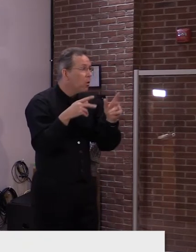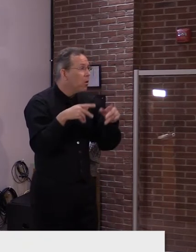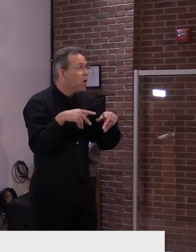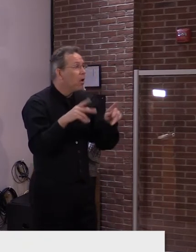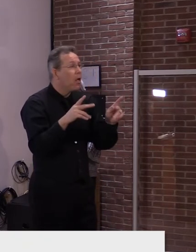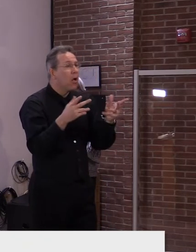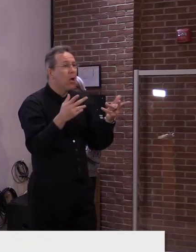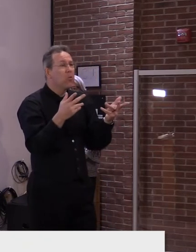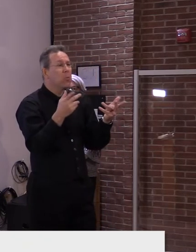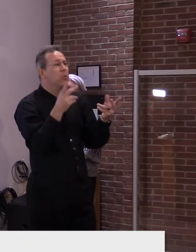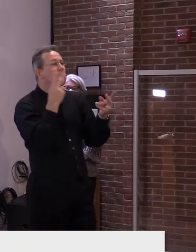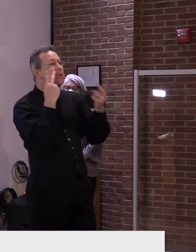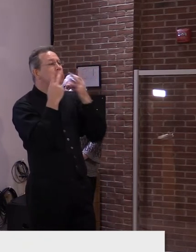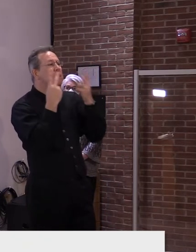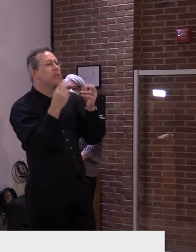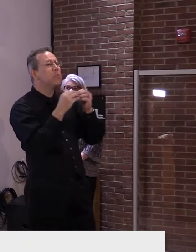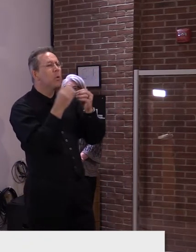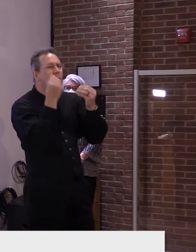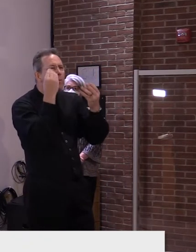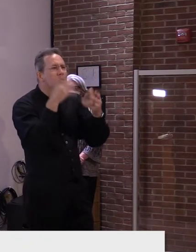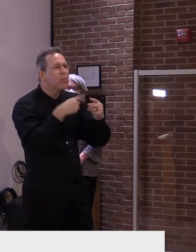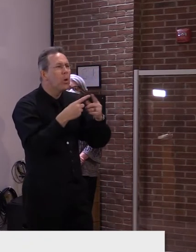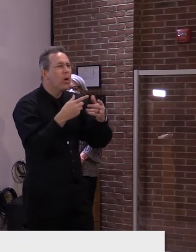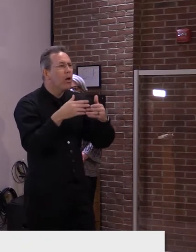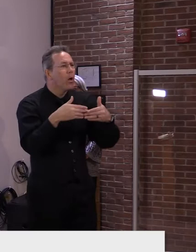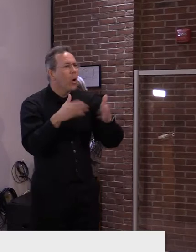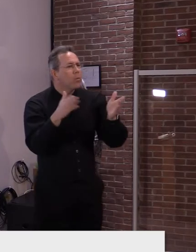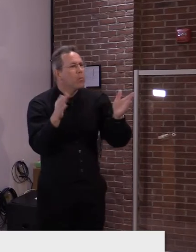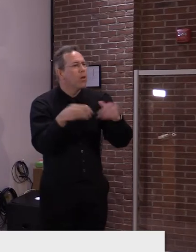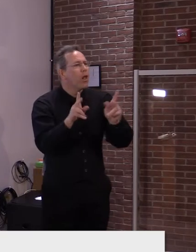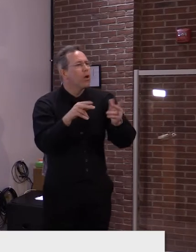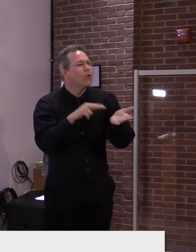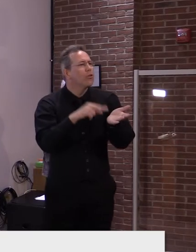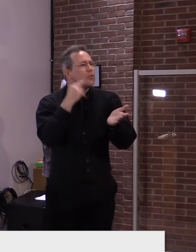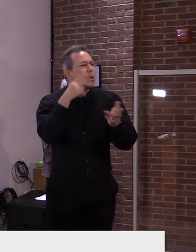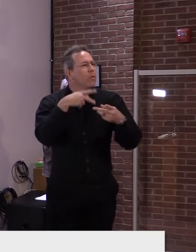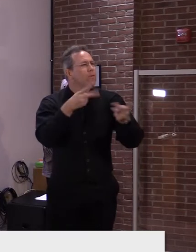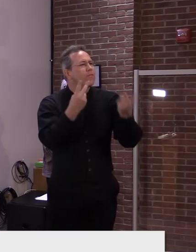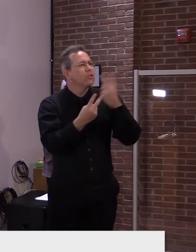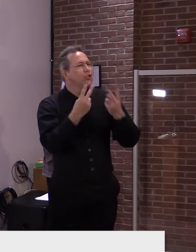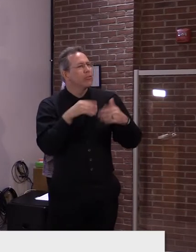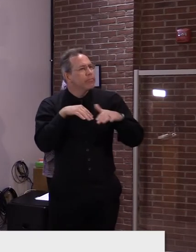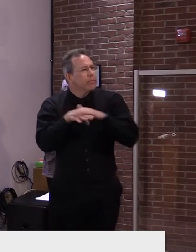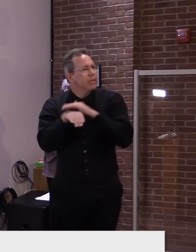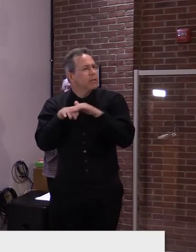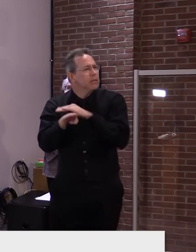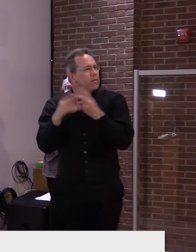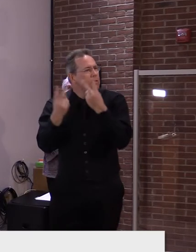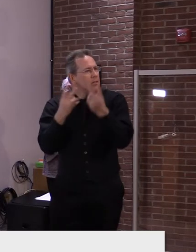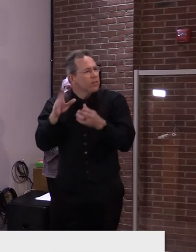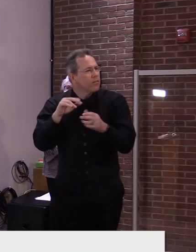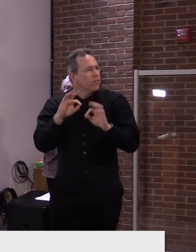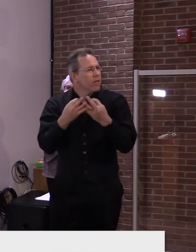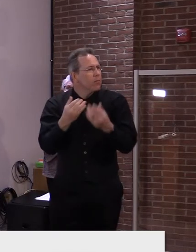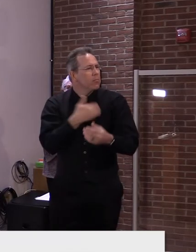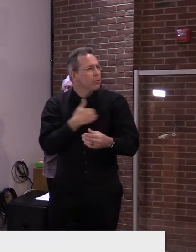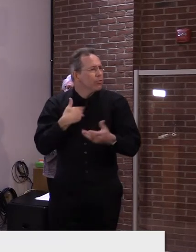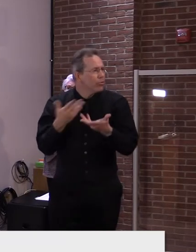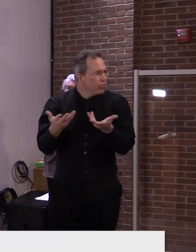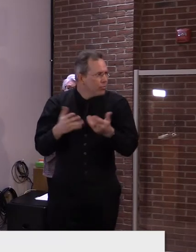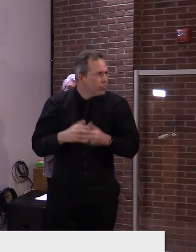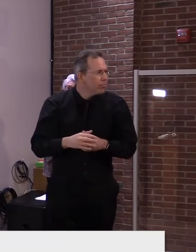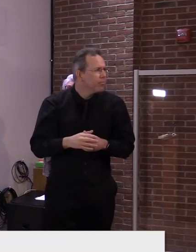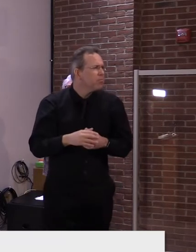those facilities in a much greater way than they have. I will say in the next few weeks, I'll probably have an announcement